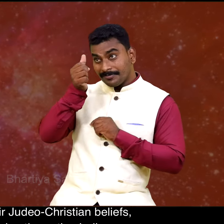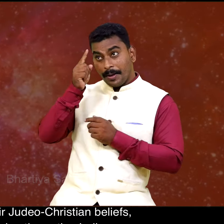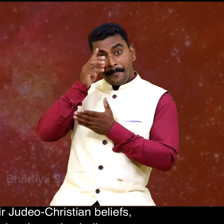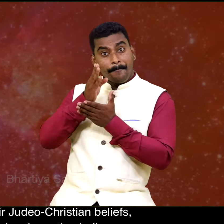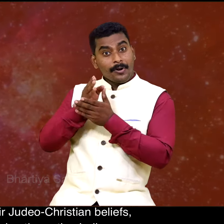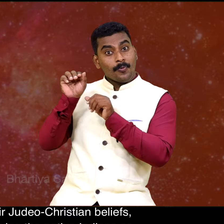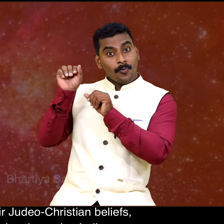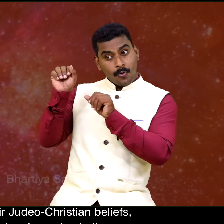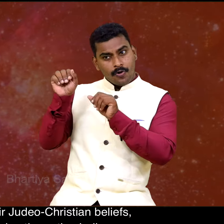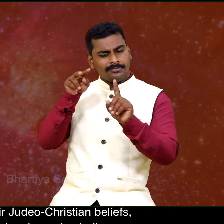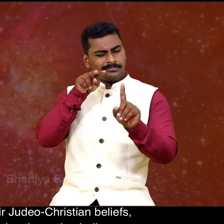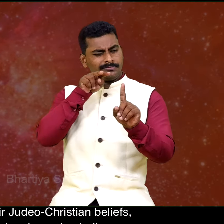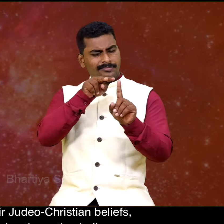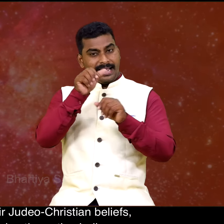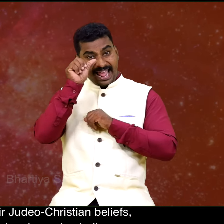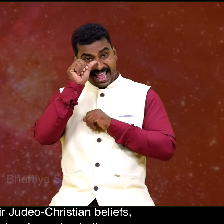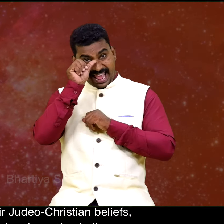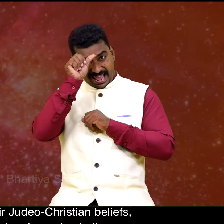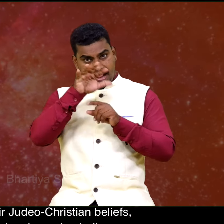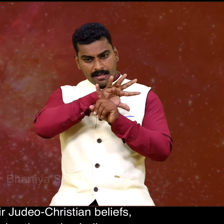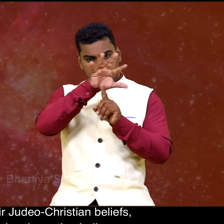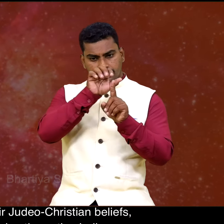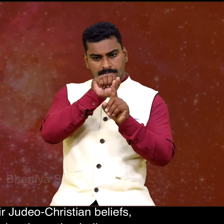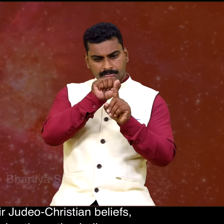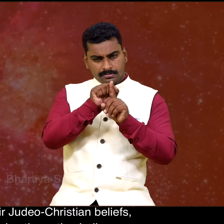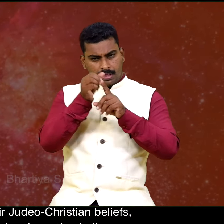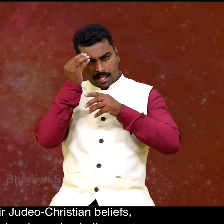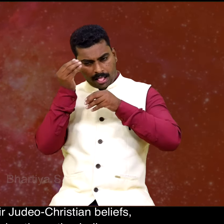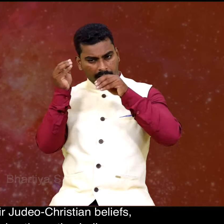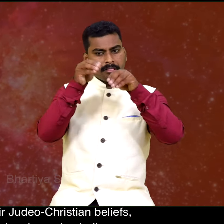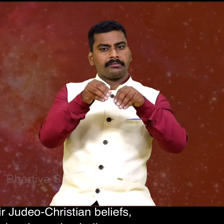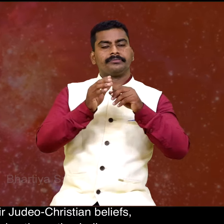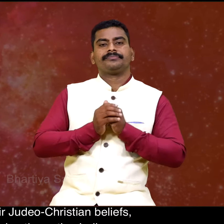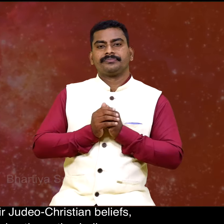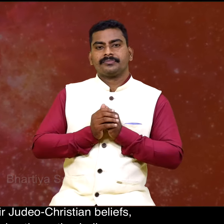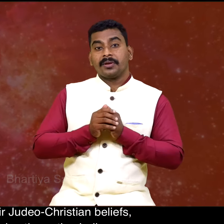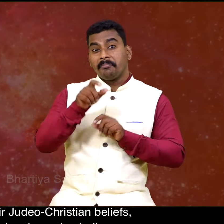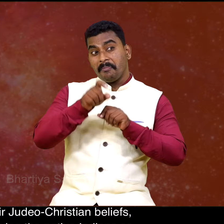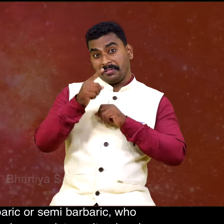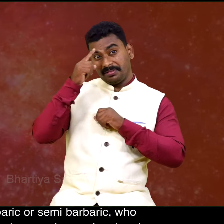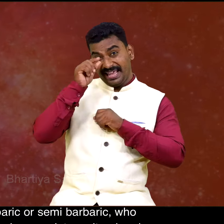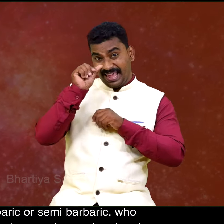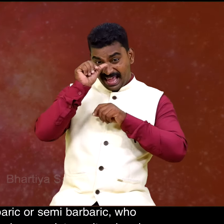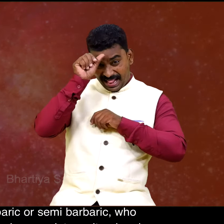Judeo-Christian beliefs, viewing the native Indians as barbaric